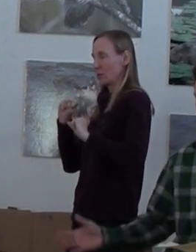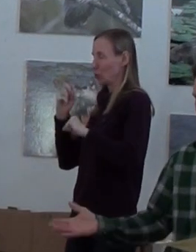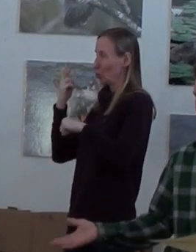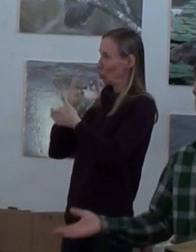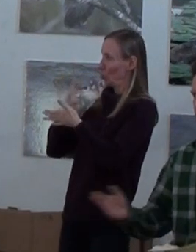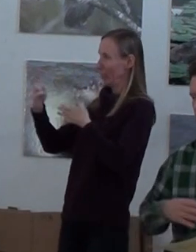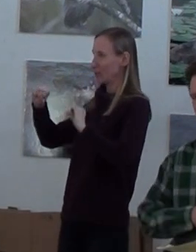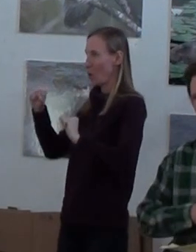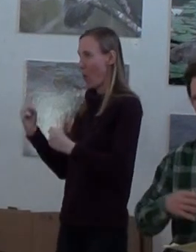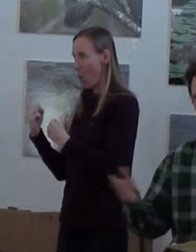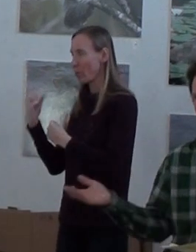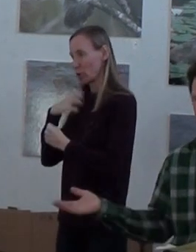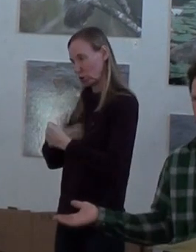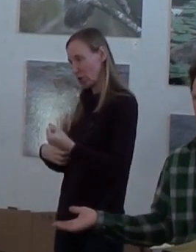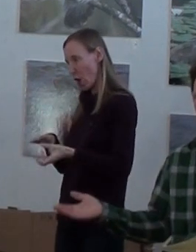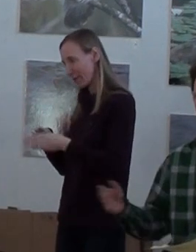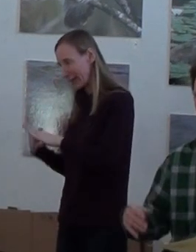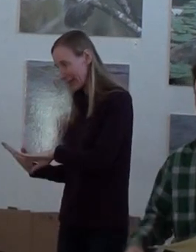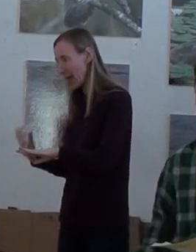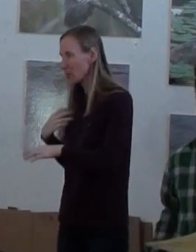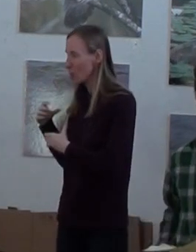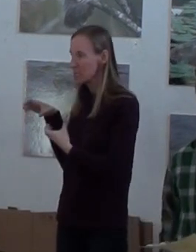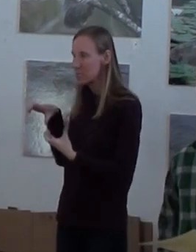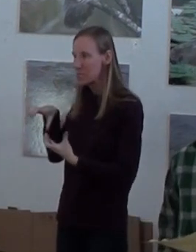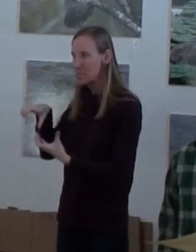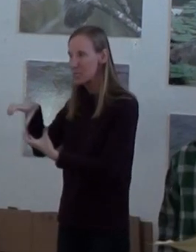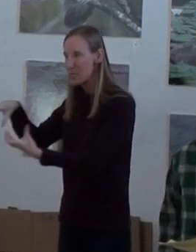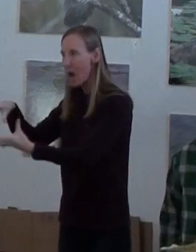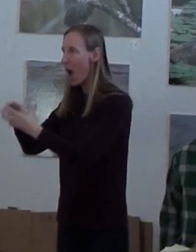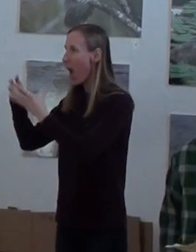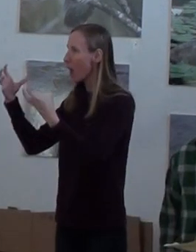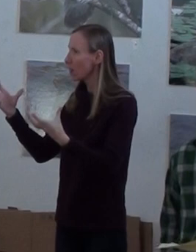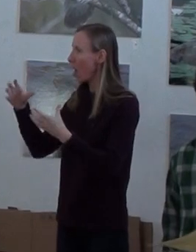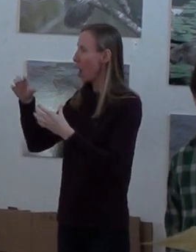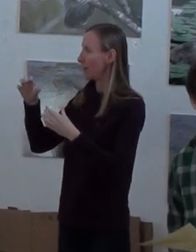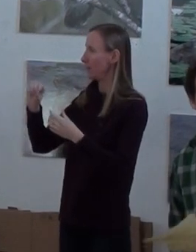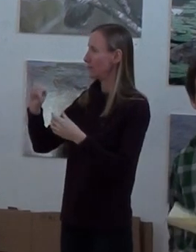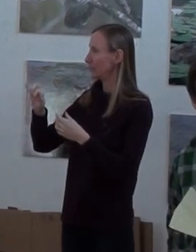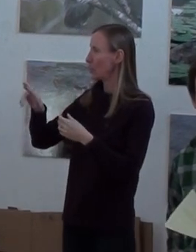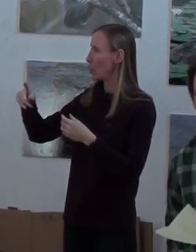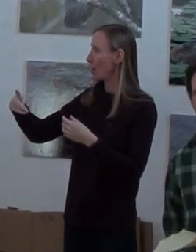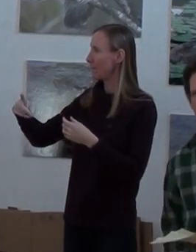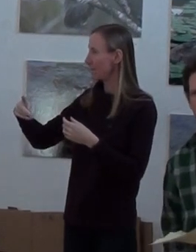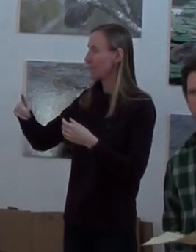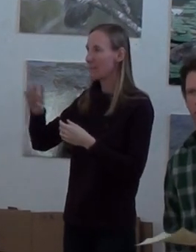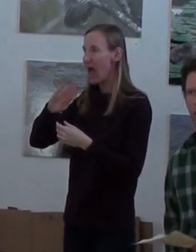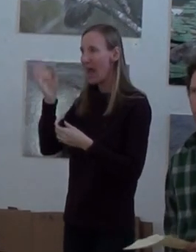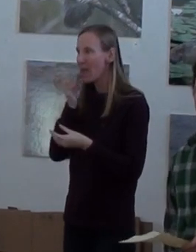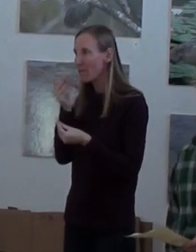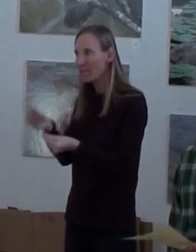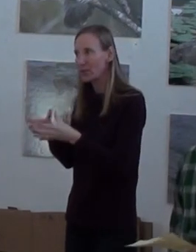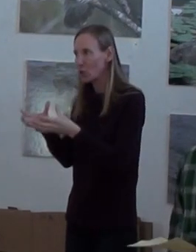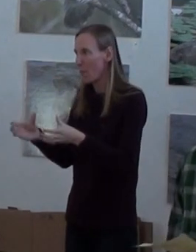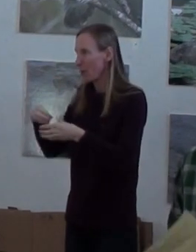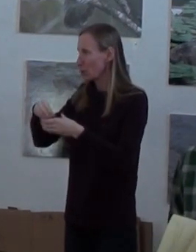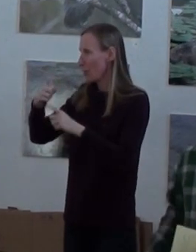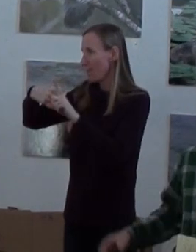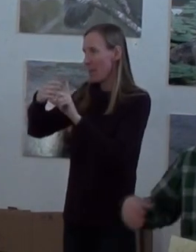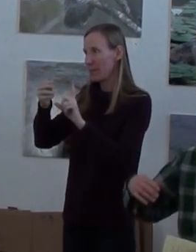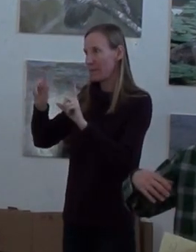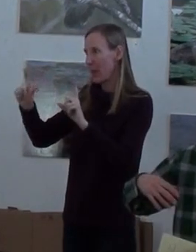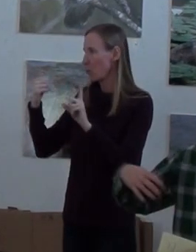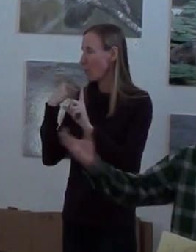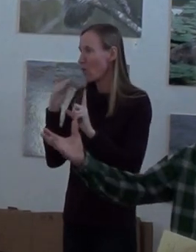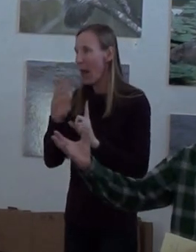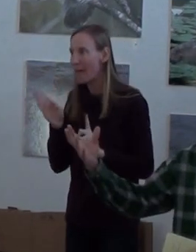I had to constantly be around, I had dumped lots of syrup, and I never fed so much in April before. Syrup was in particular. They had enough, seems